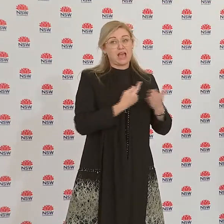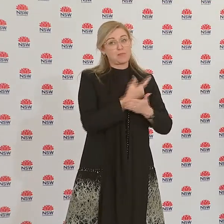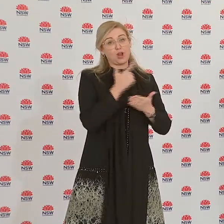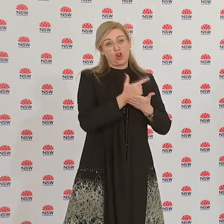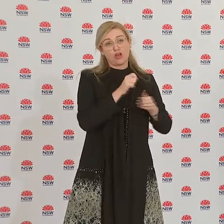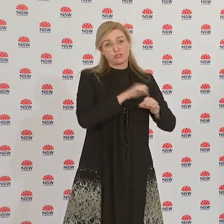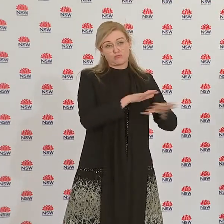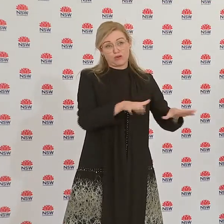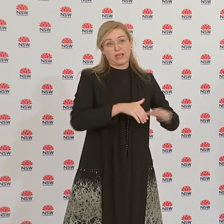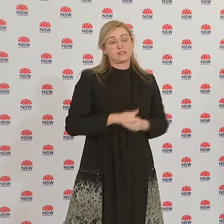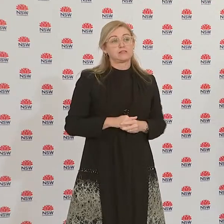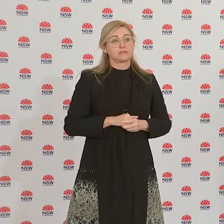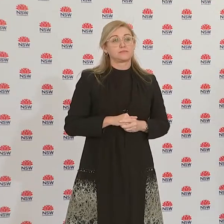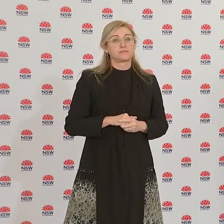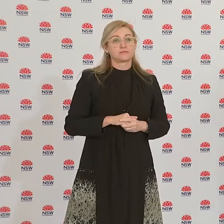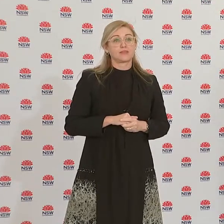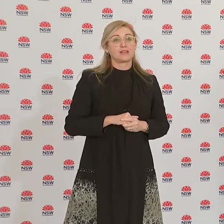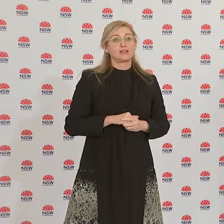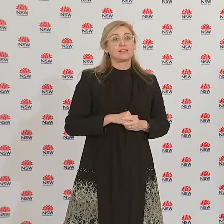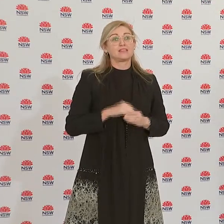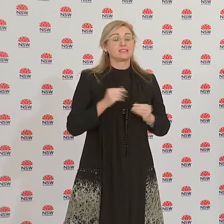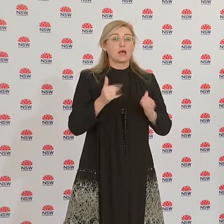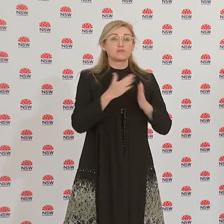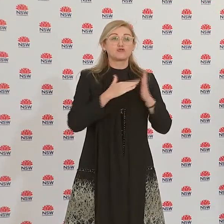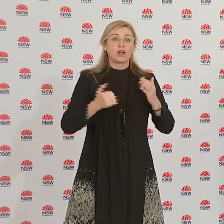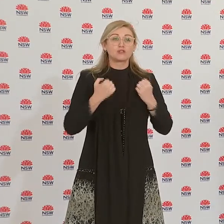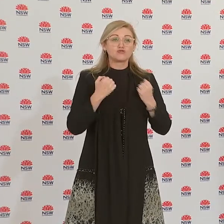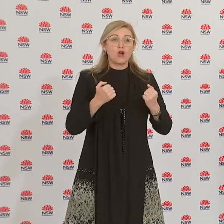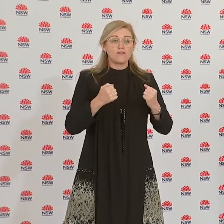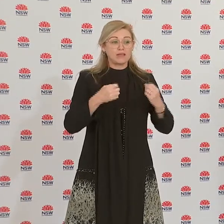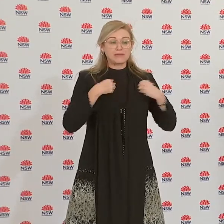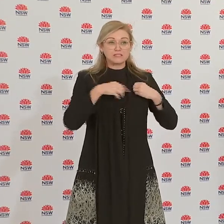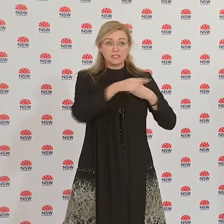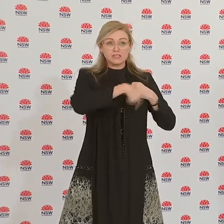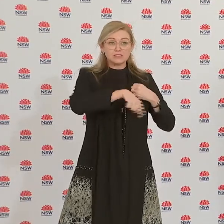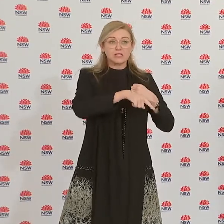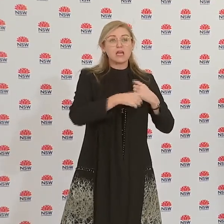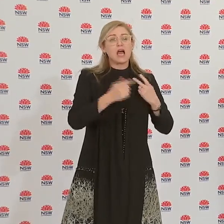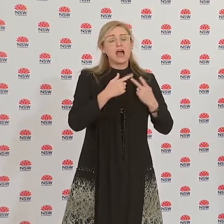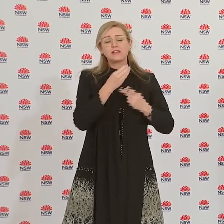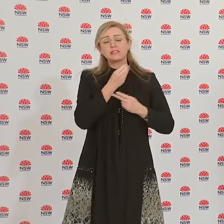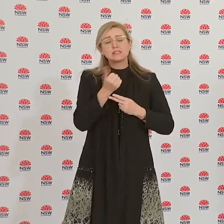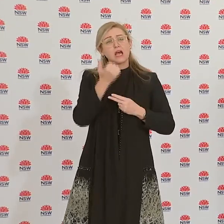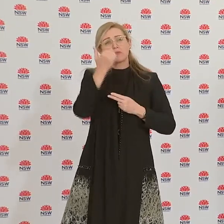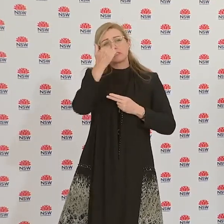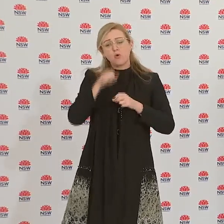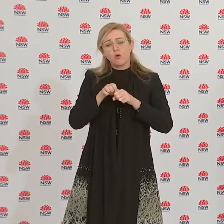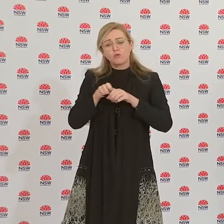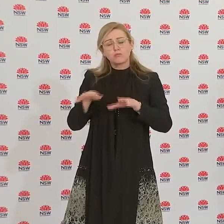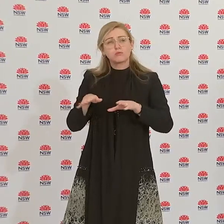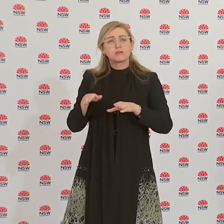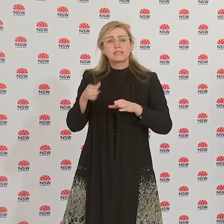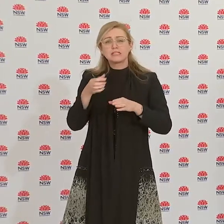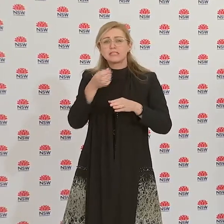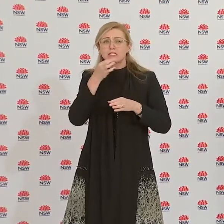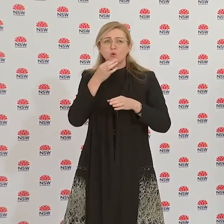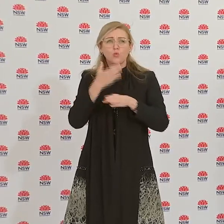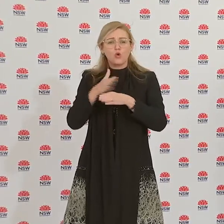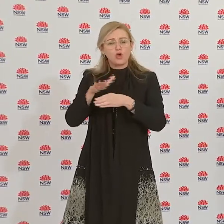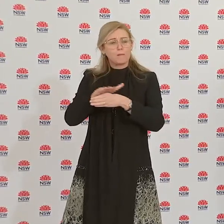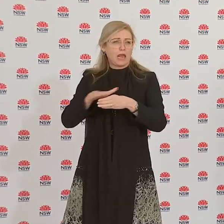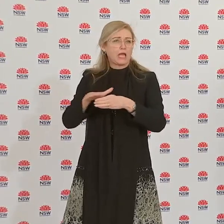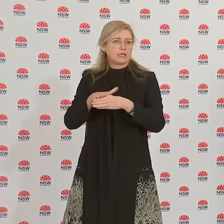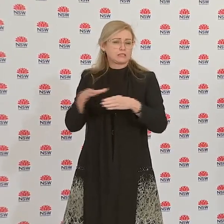that's generated a large number of cases in some of the freight businesses. We've had smaller outbreaks in tinier workplace